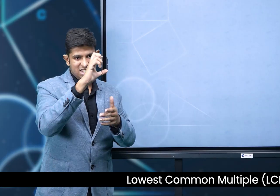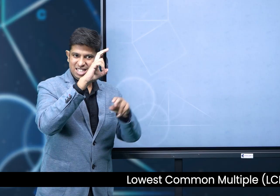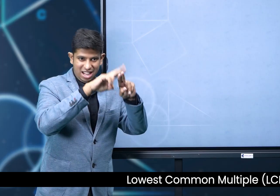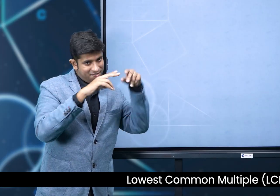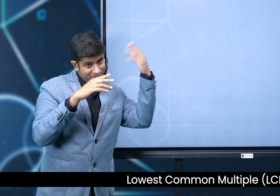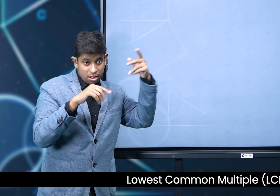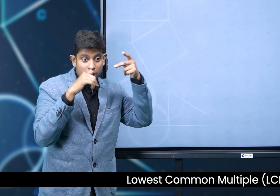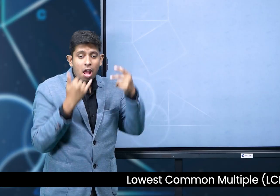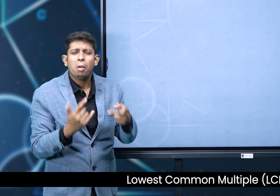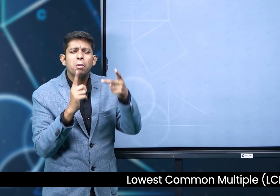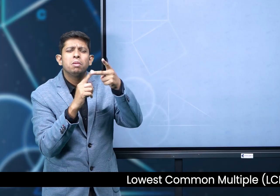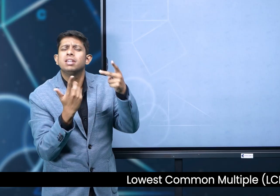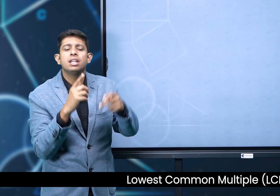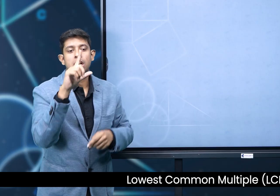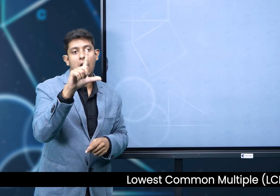Lowest common multiple, LCM.